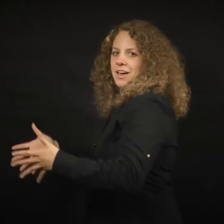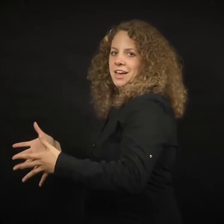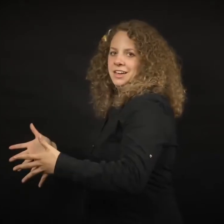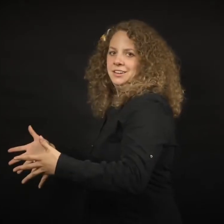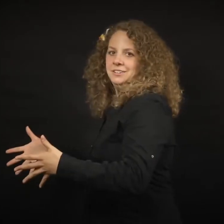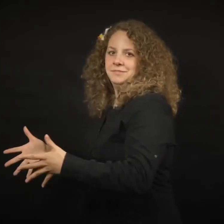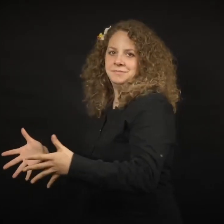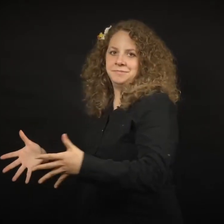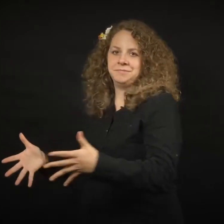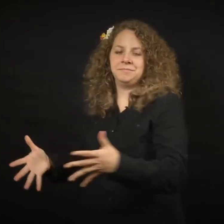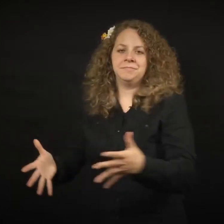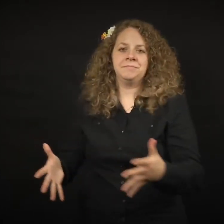Fine.